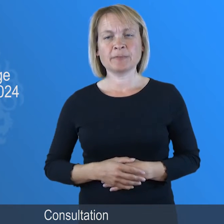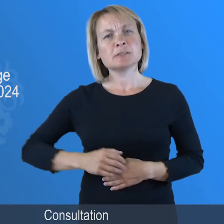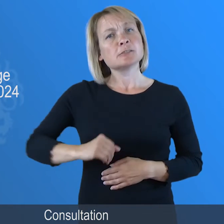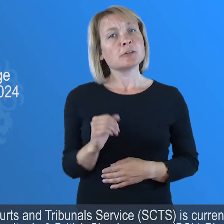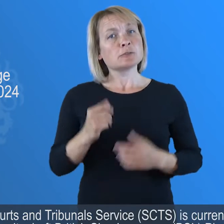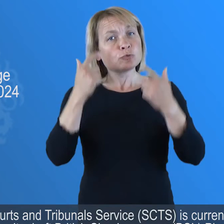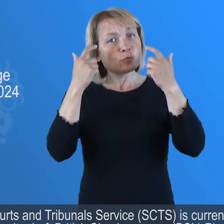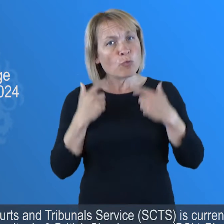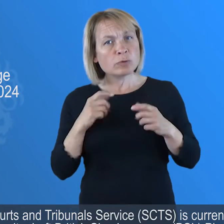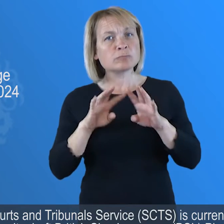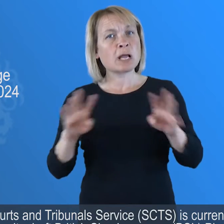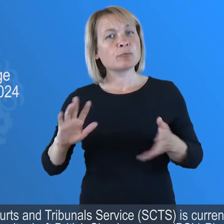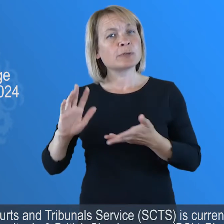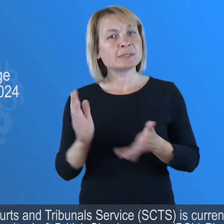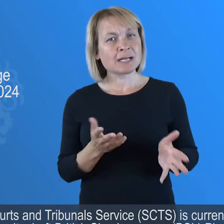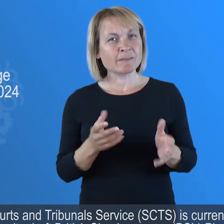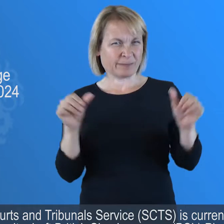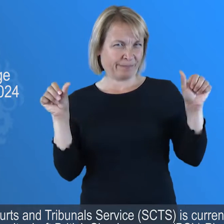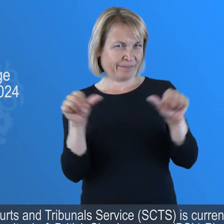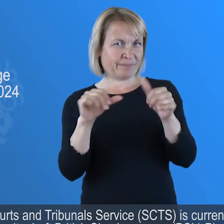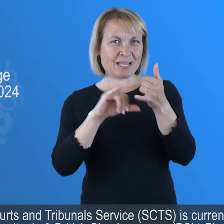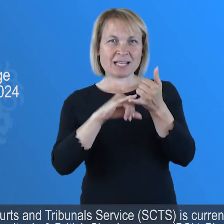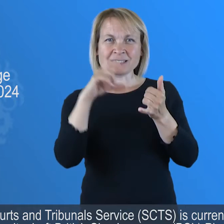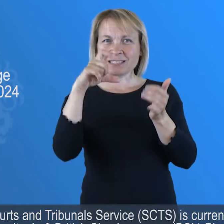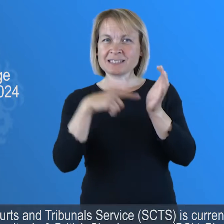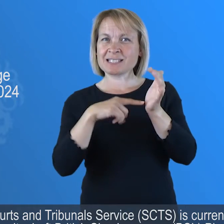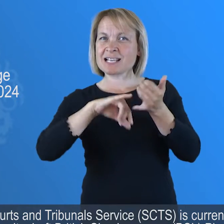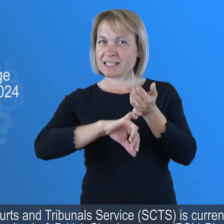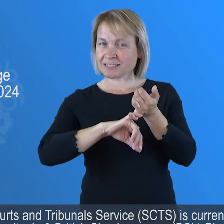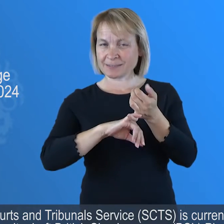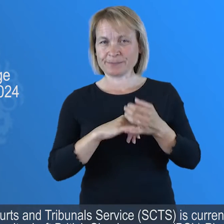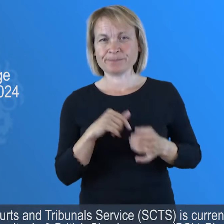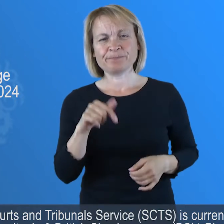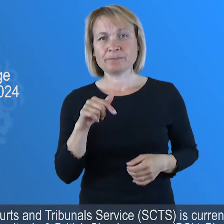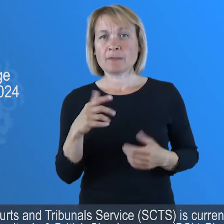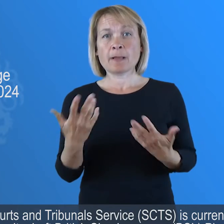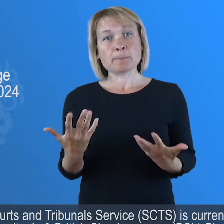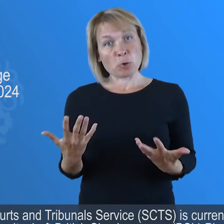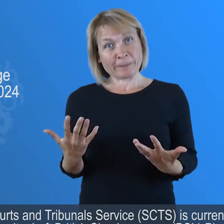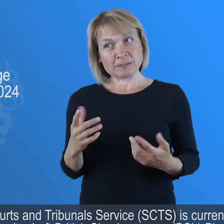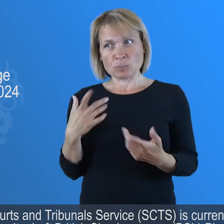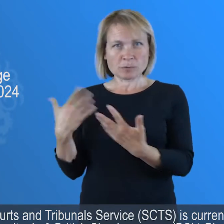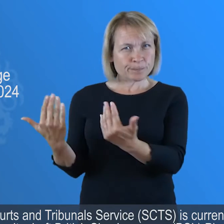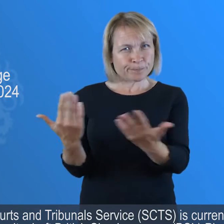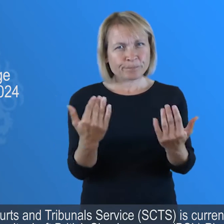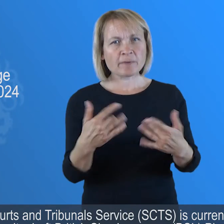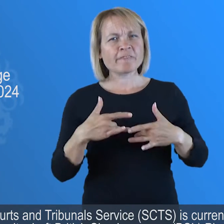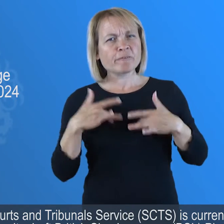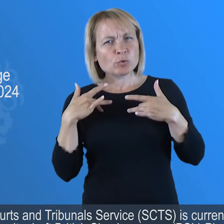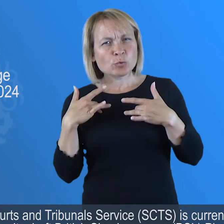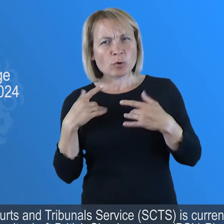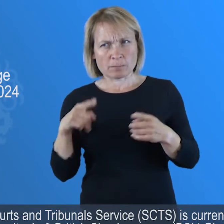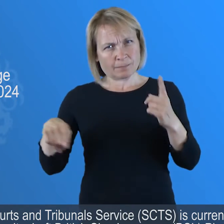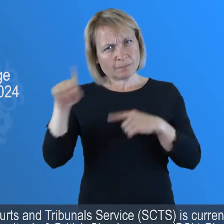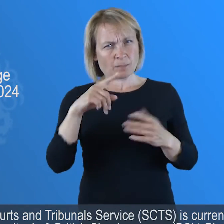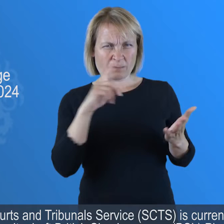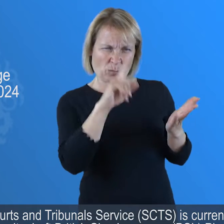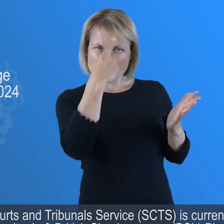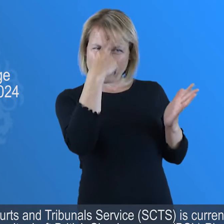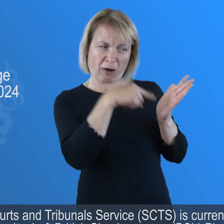Consultation. The Scottish Courts and Tribunals Service, SCTS, is currently seeking views on its draft